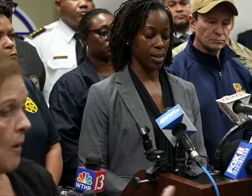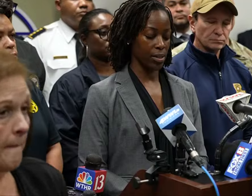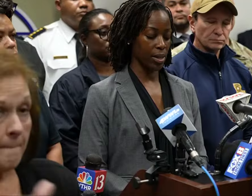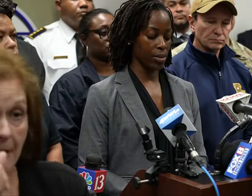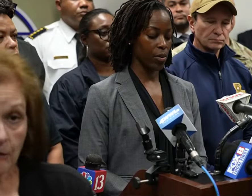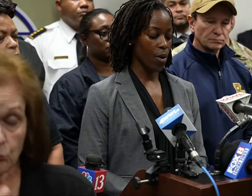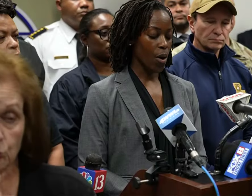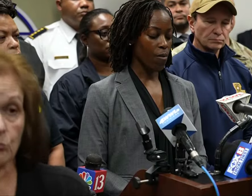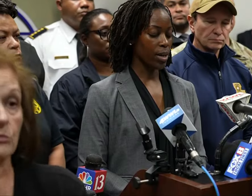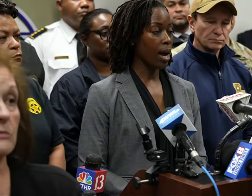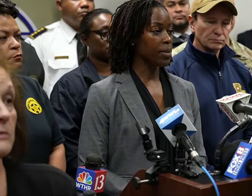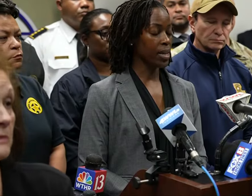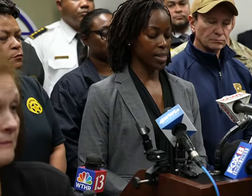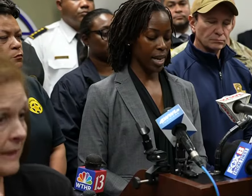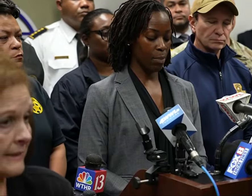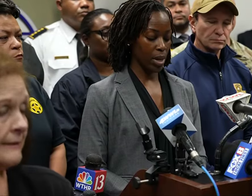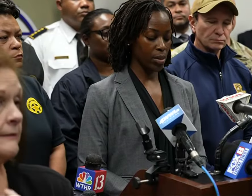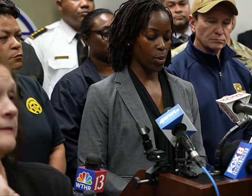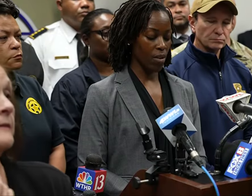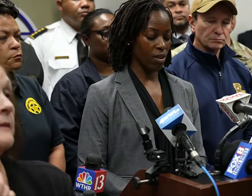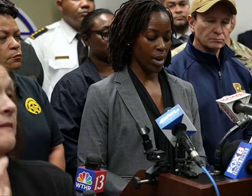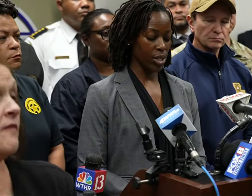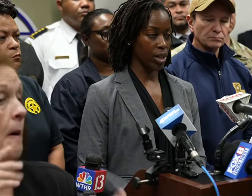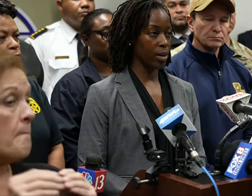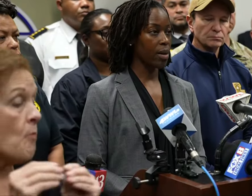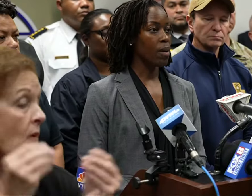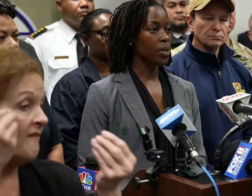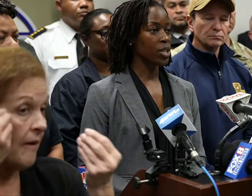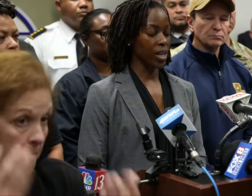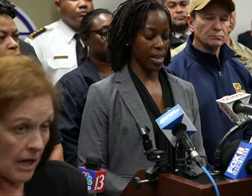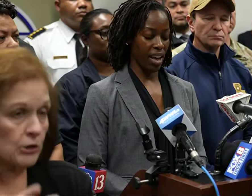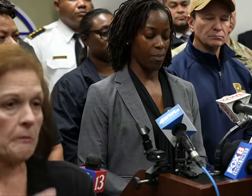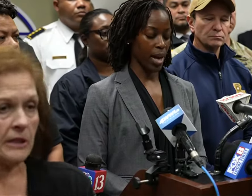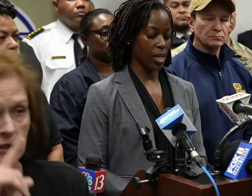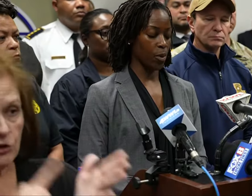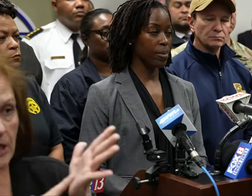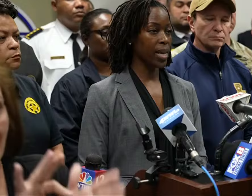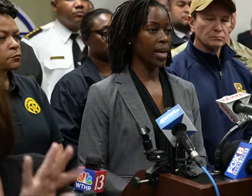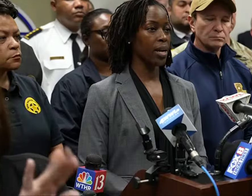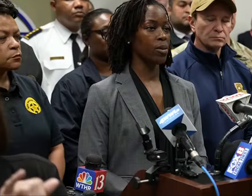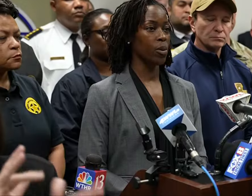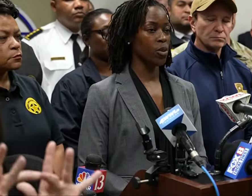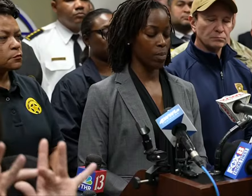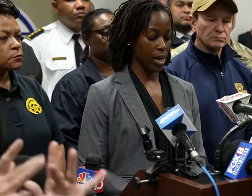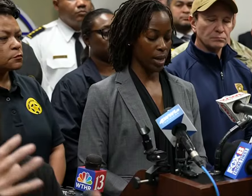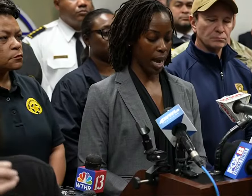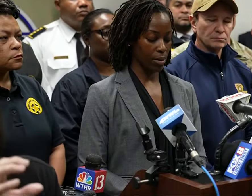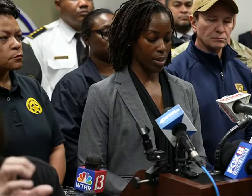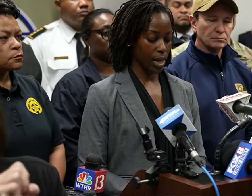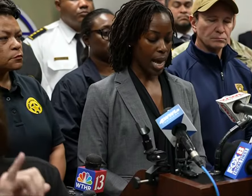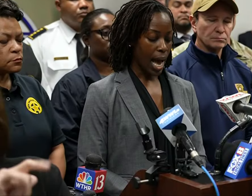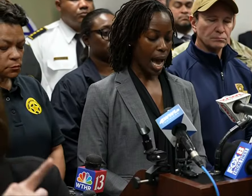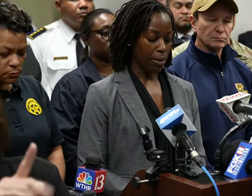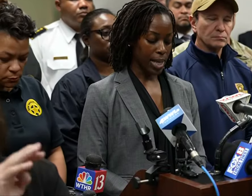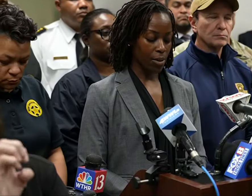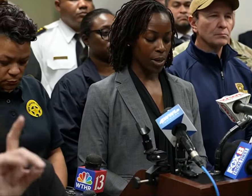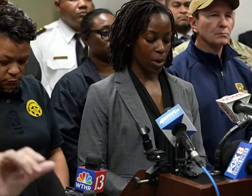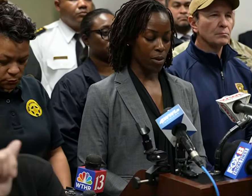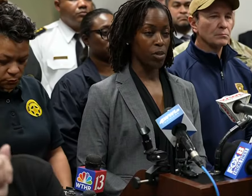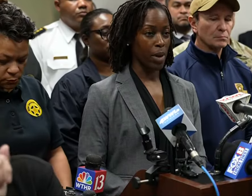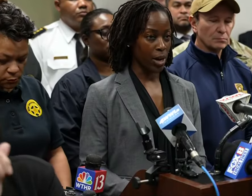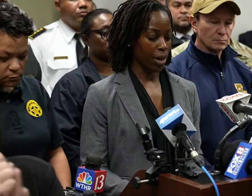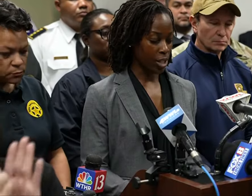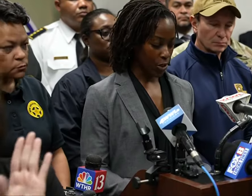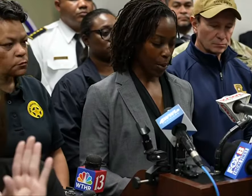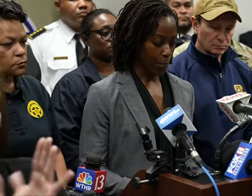and assistance. For an updated statements or information, please check the FBI's website and our social media accounts. I will now turn